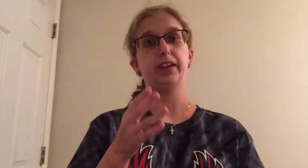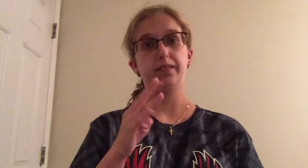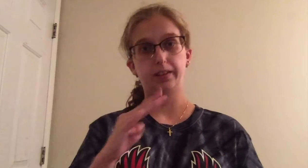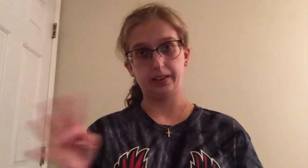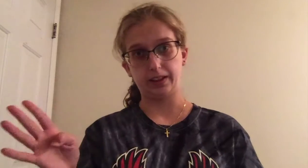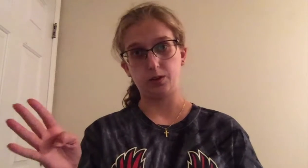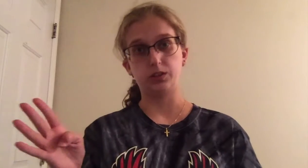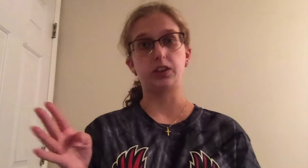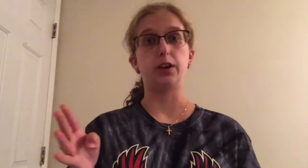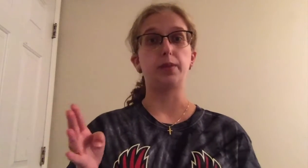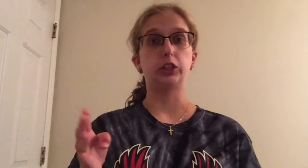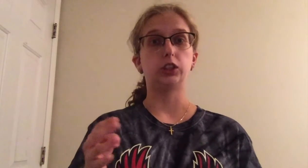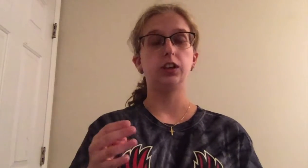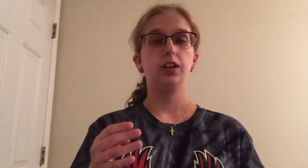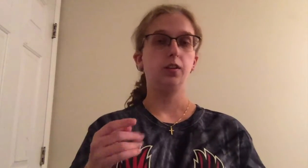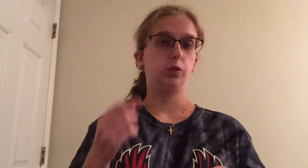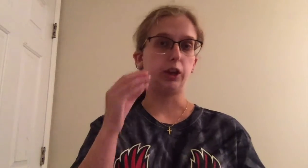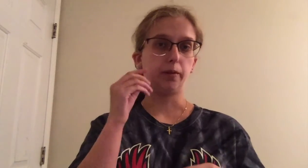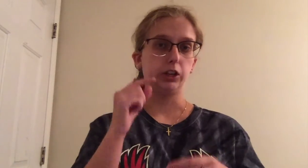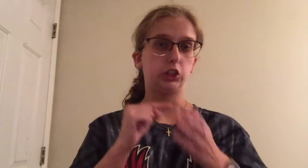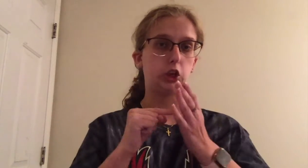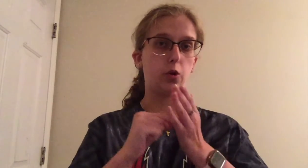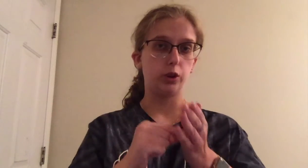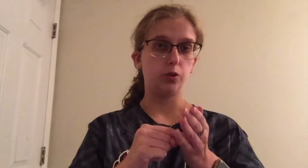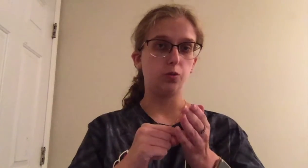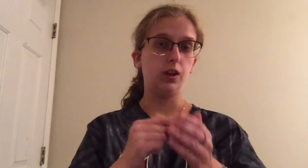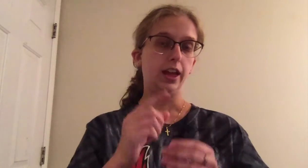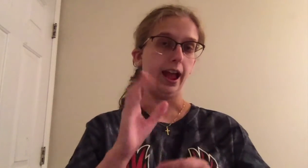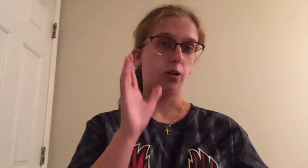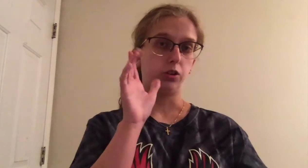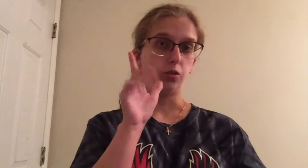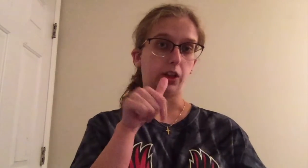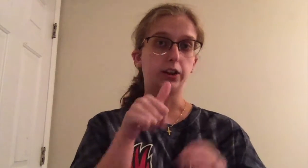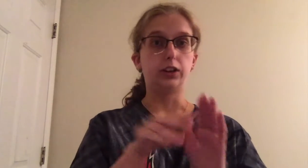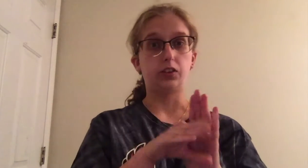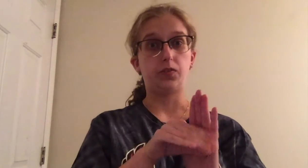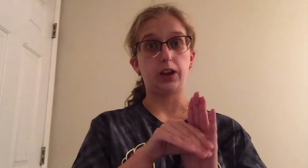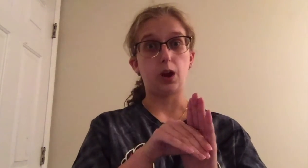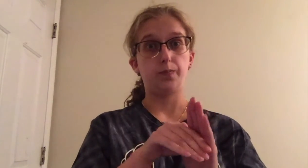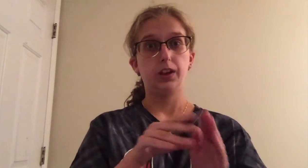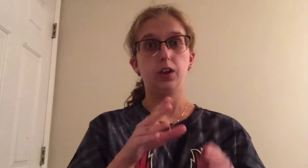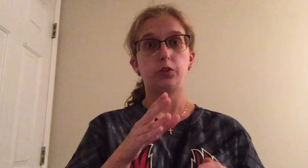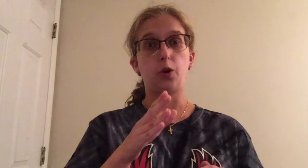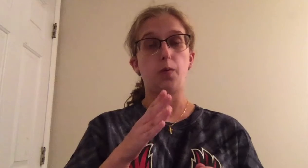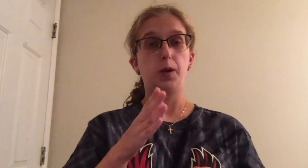and then you would say your major, which I'm going to show you how to do later in this video. So,